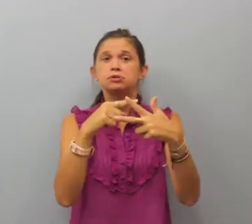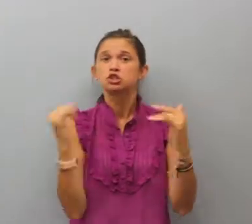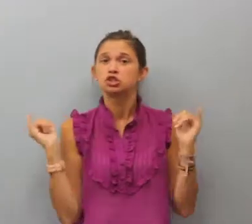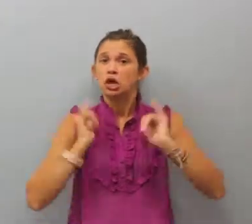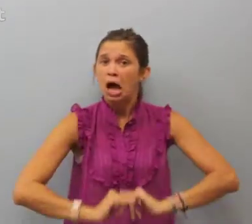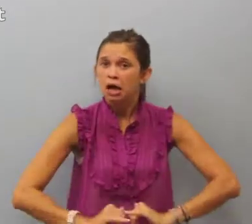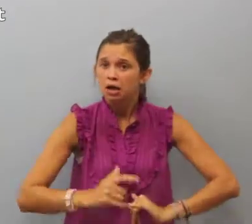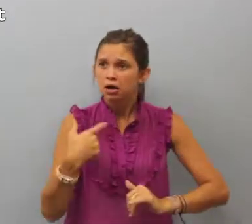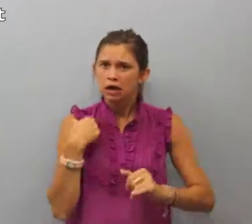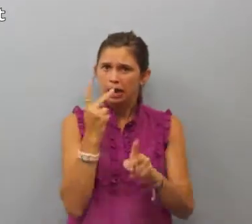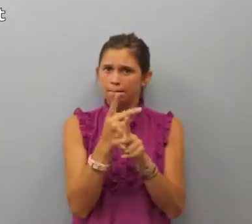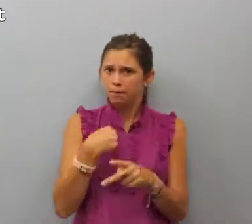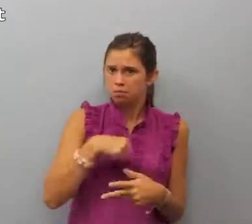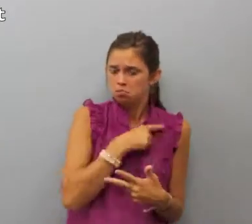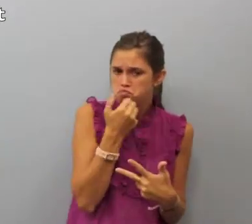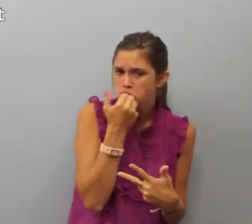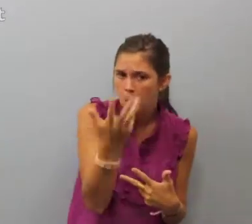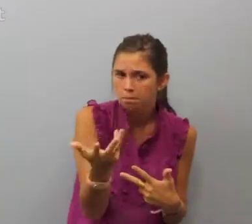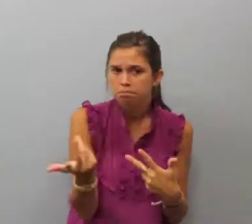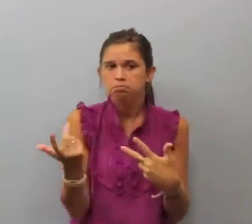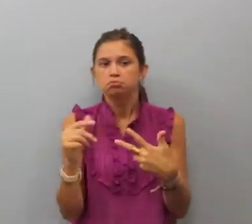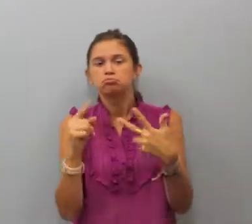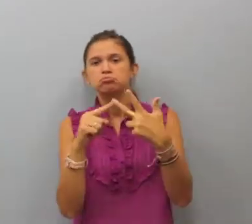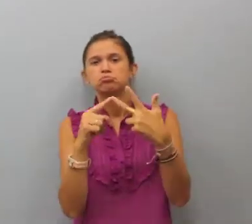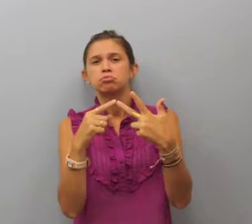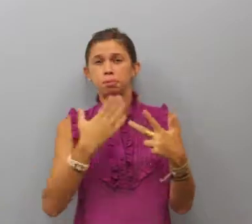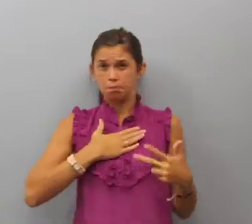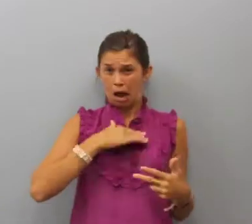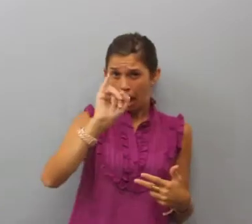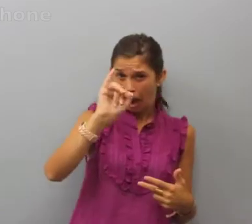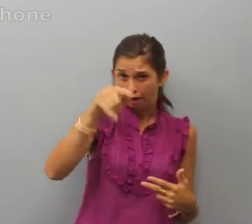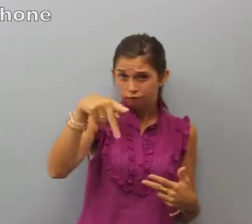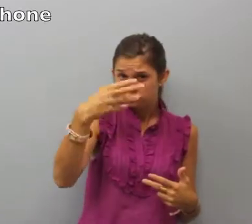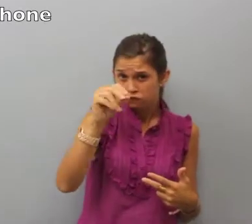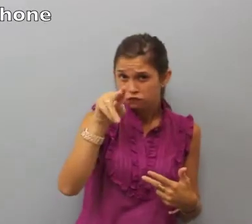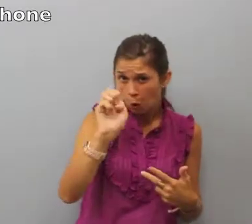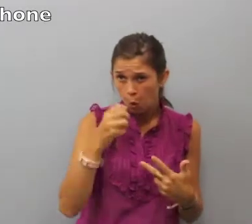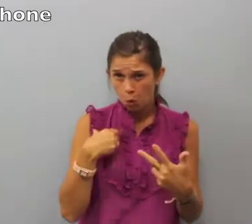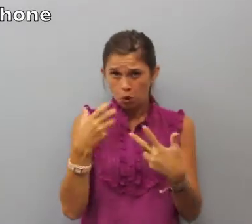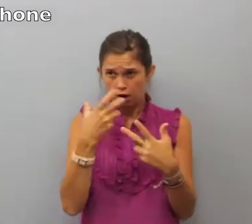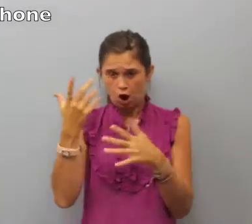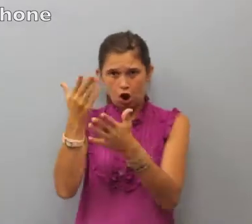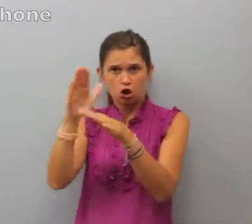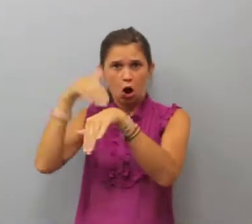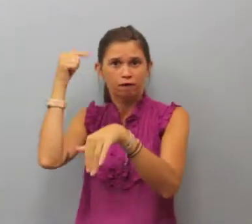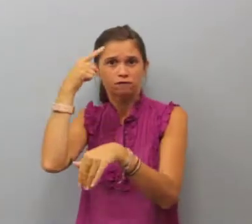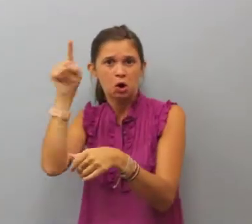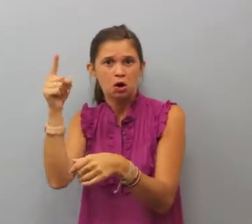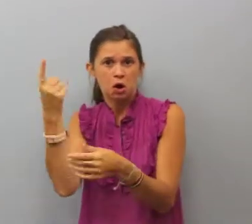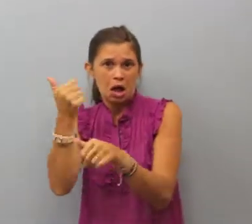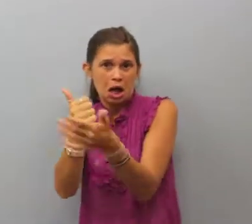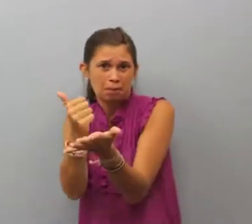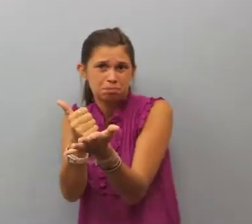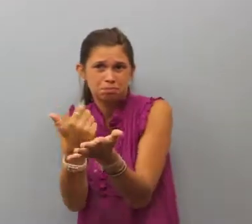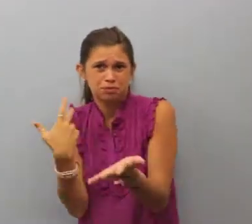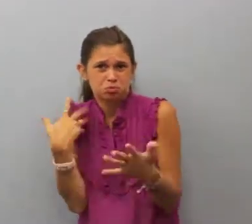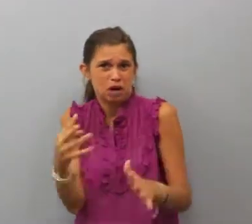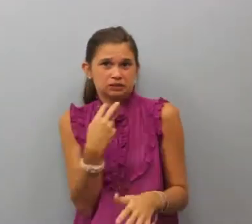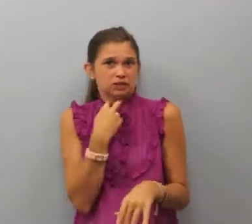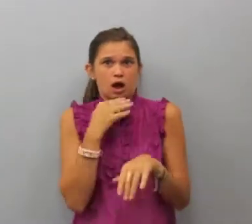Max, gee, what would I bring? A flashlight, a jacket to keep warm. I'd also want to make sure that I had my iPhone in